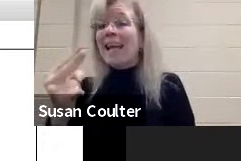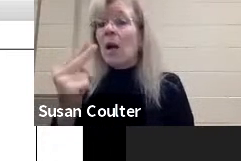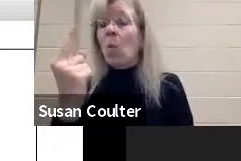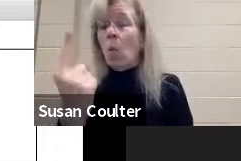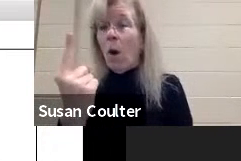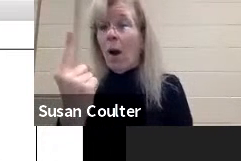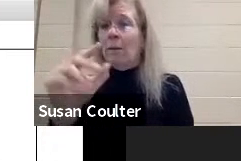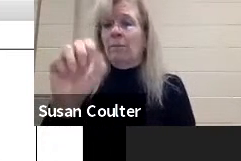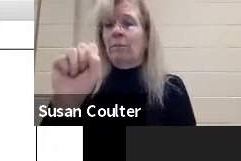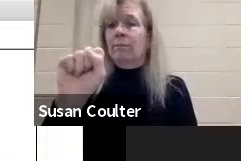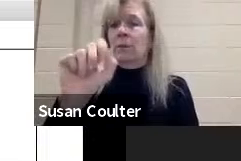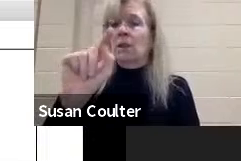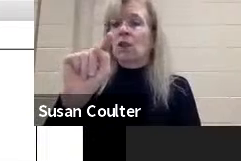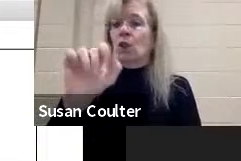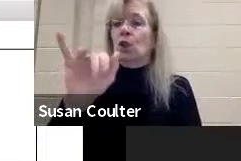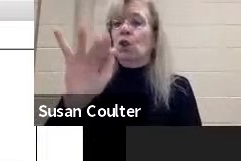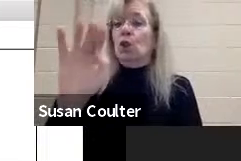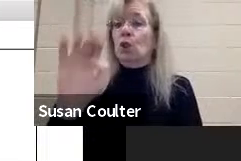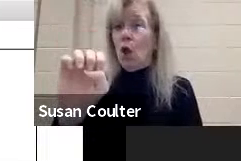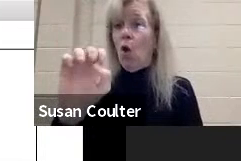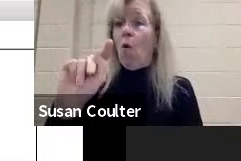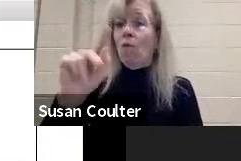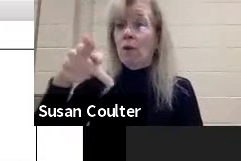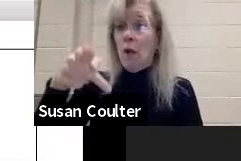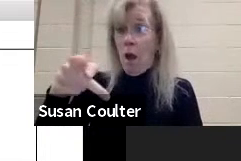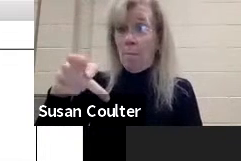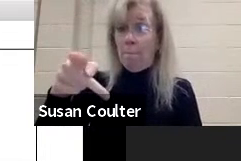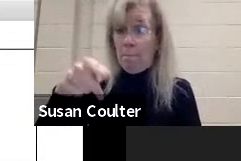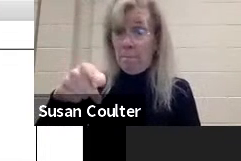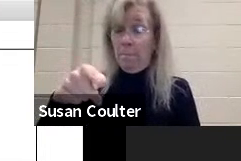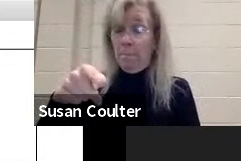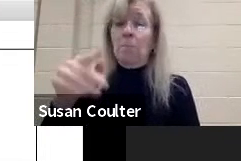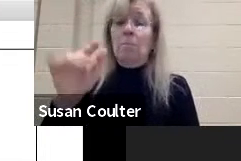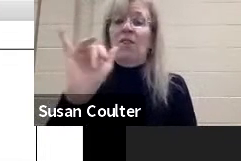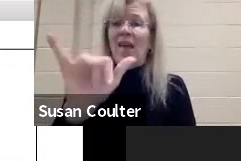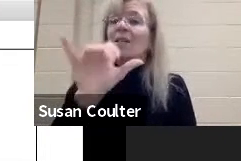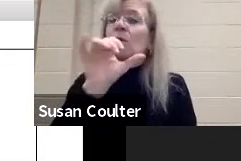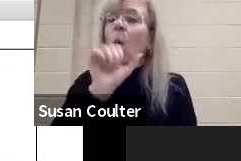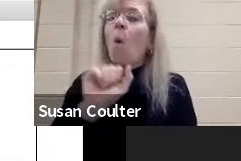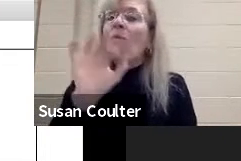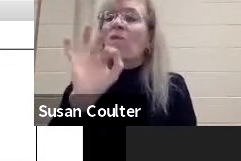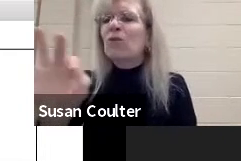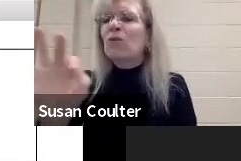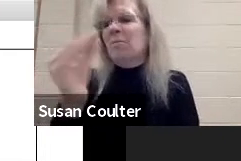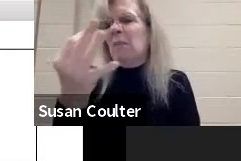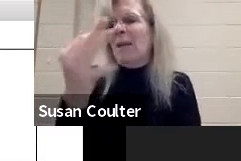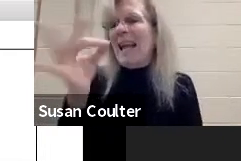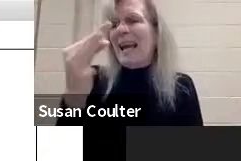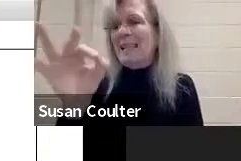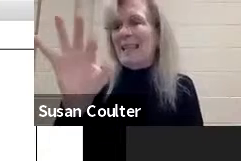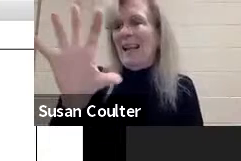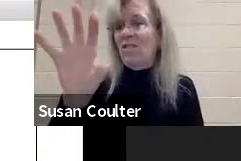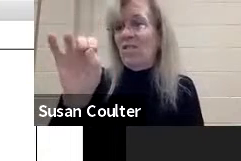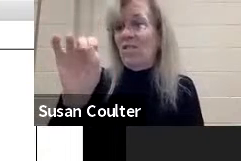But second one, stove top. That's old fashioned,